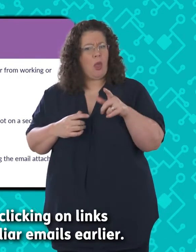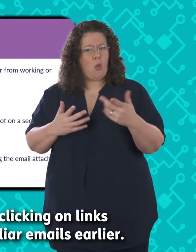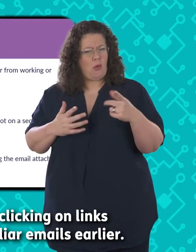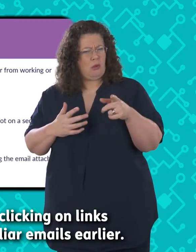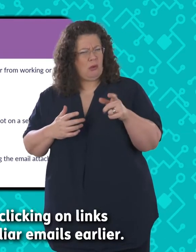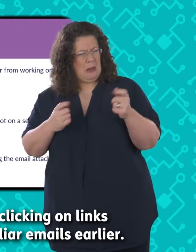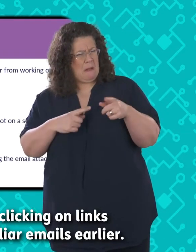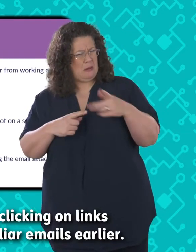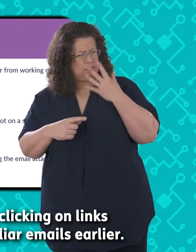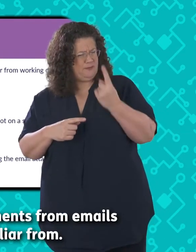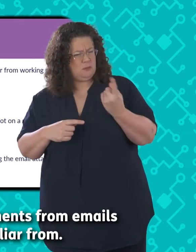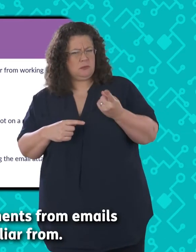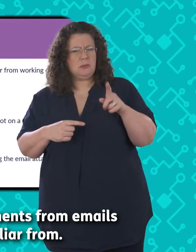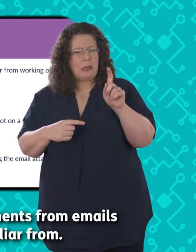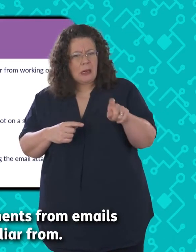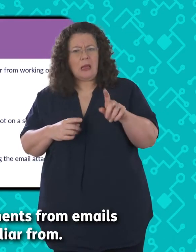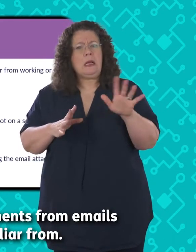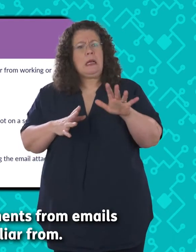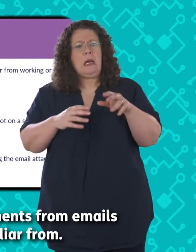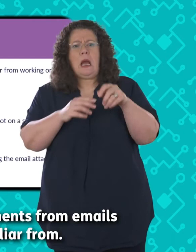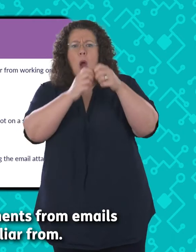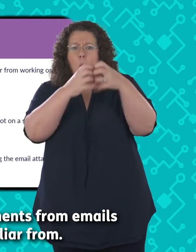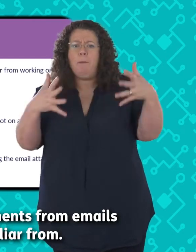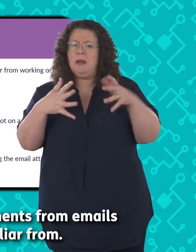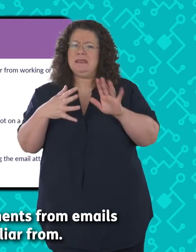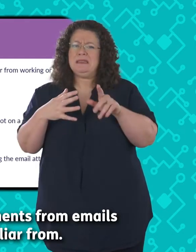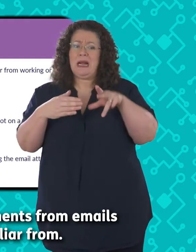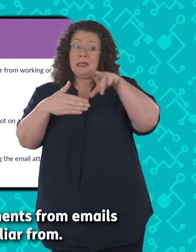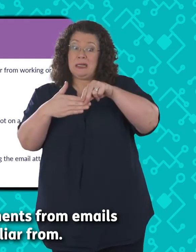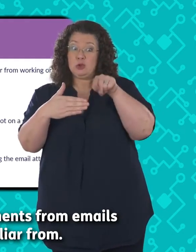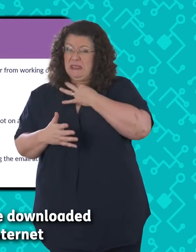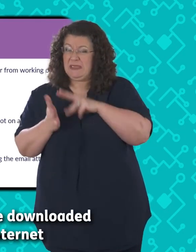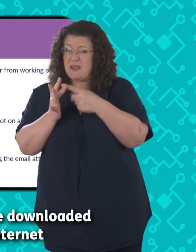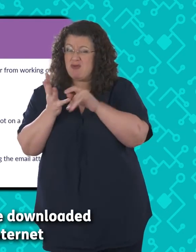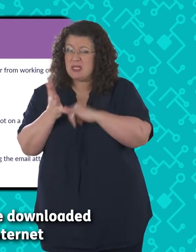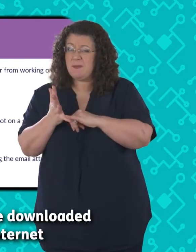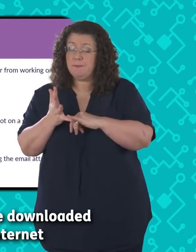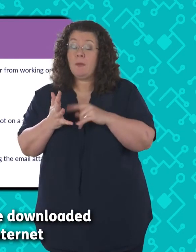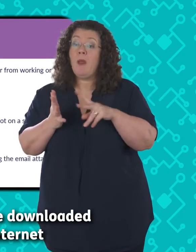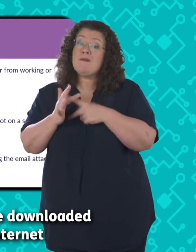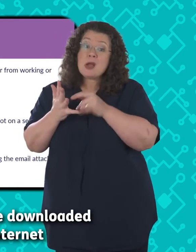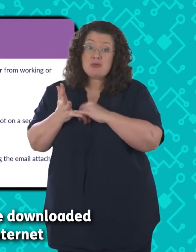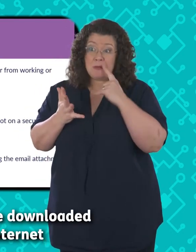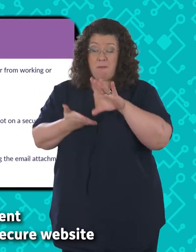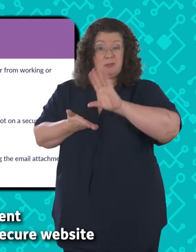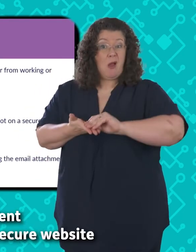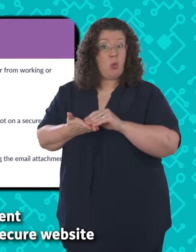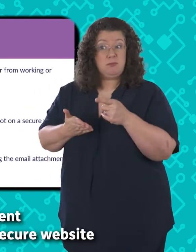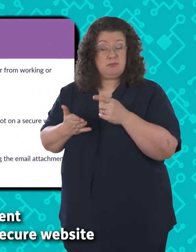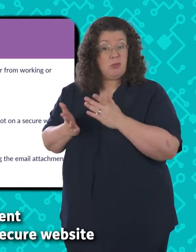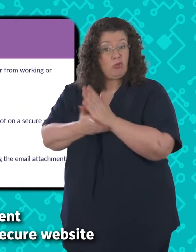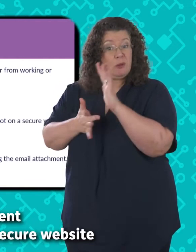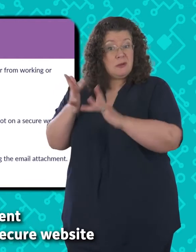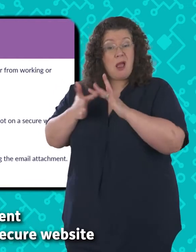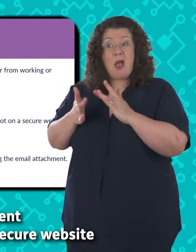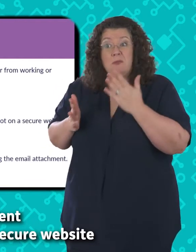earlier. Don't open attachments from emails you're unfamiliar from. Viruses can also be downloaded from the internet by accident